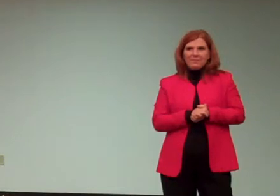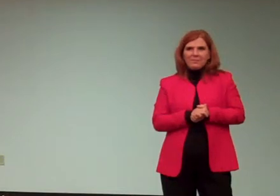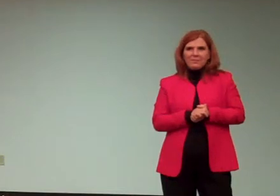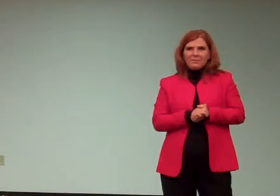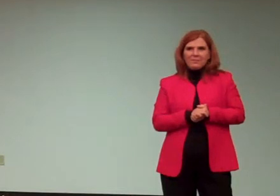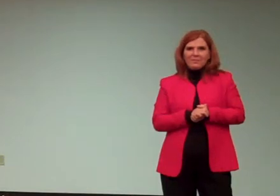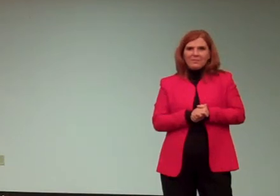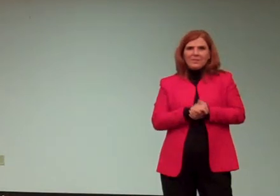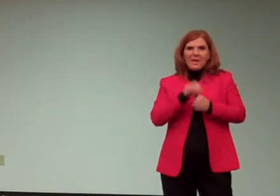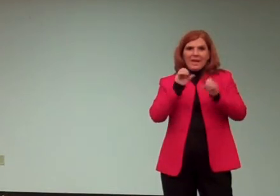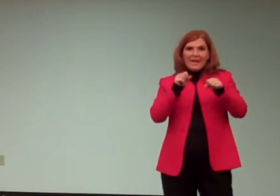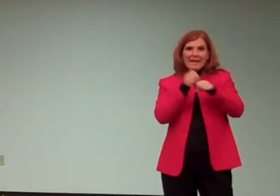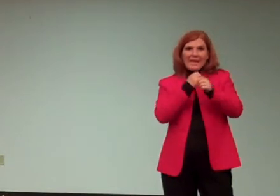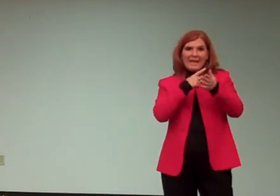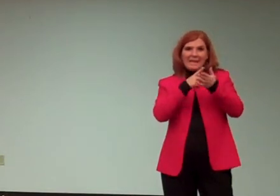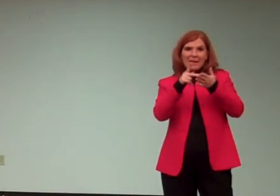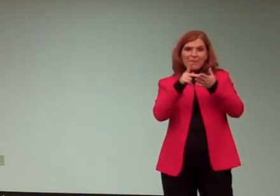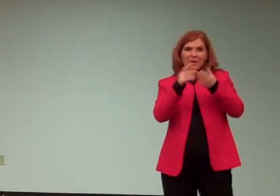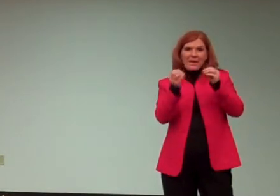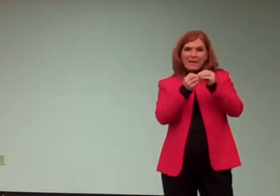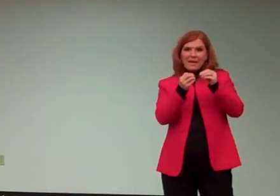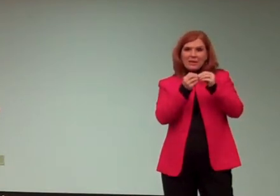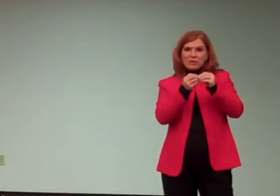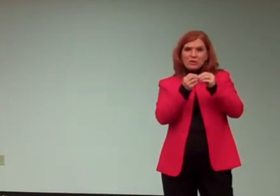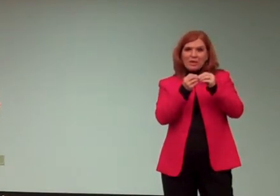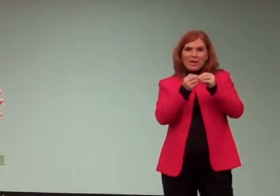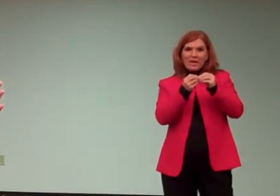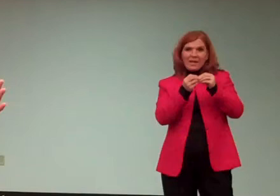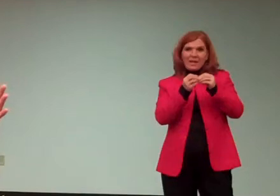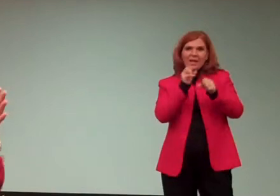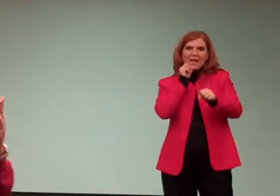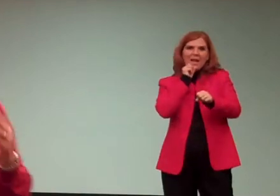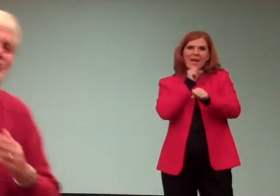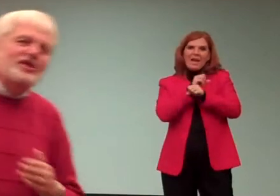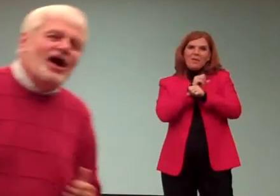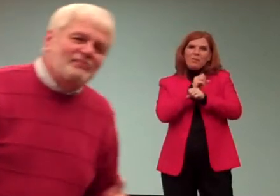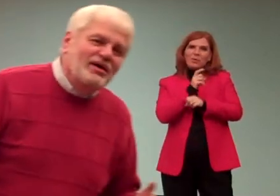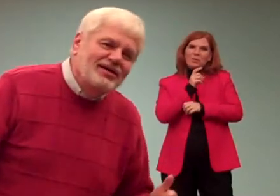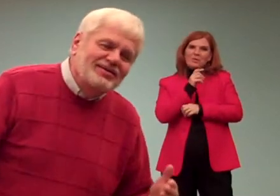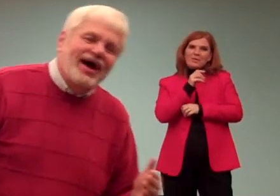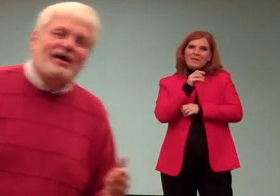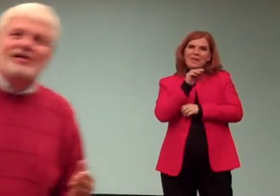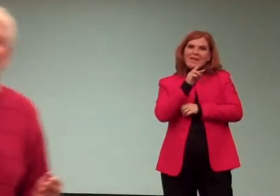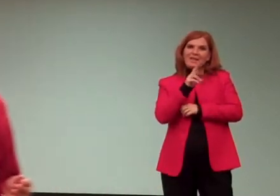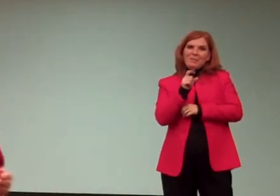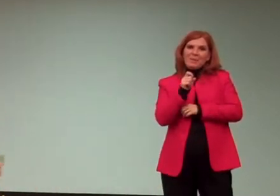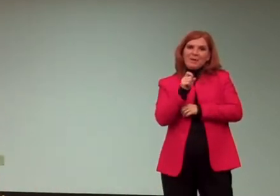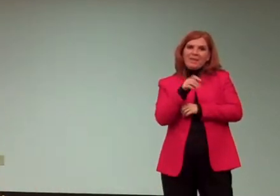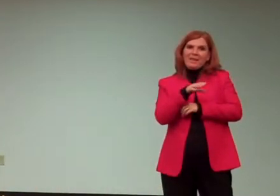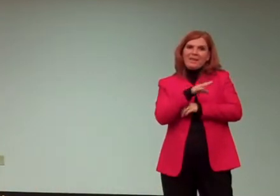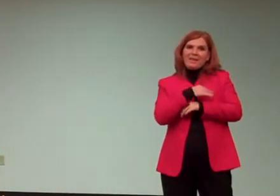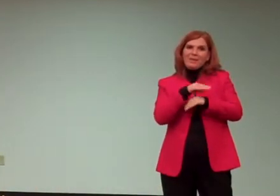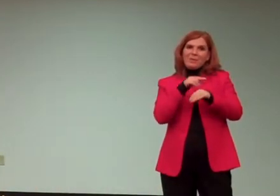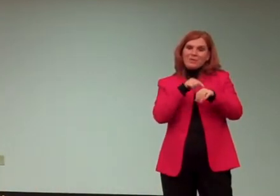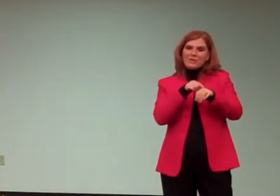Can I get paid extra? Because, you know, I worked at a mill and I'm overtime.